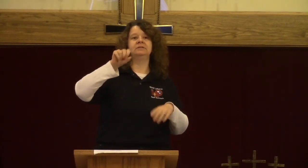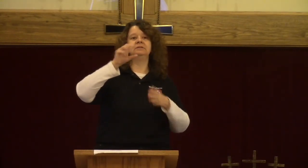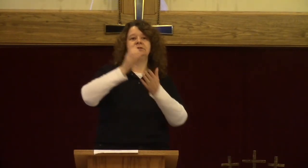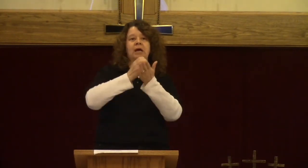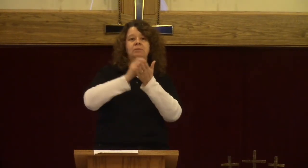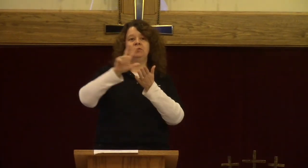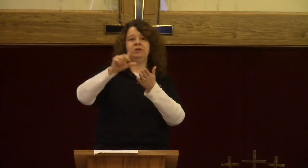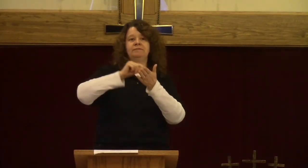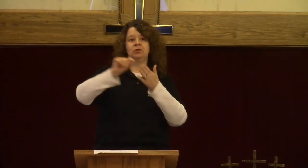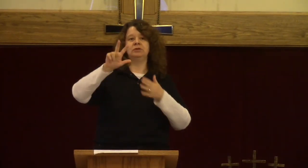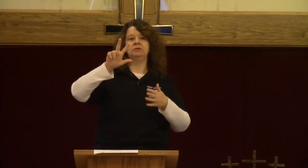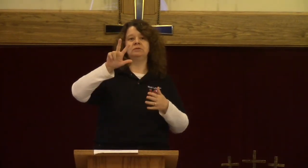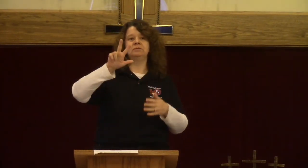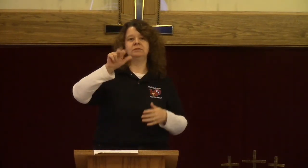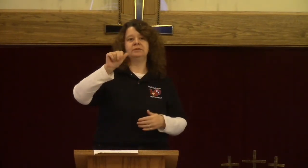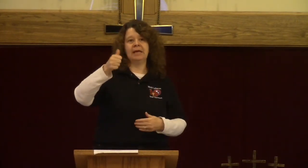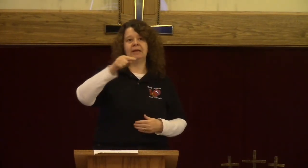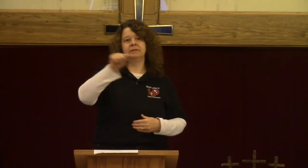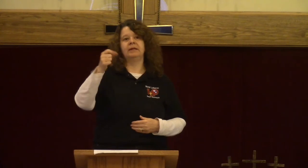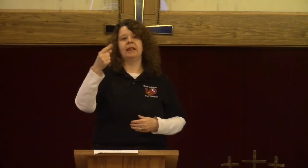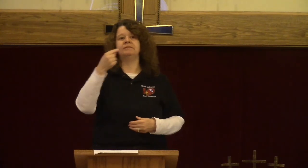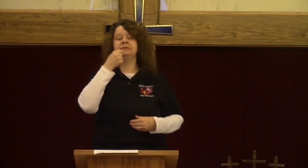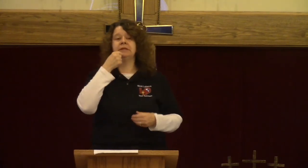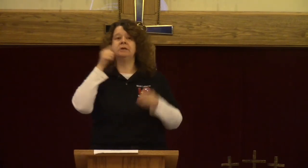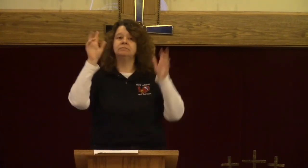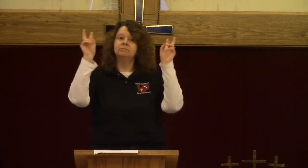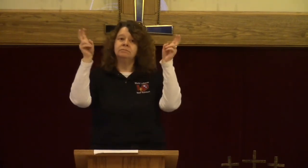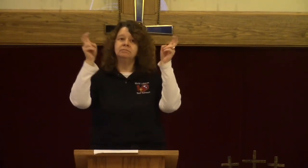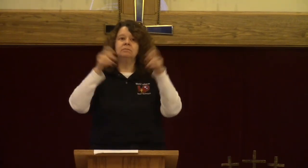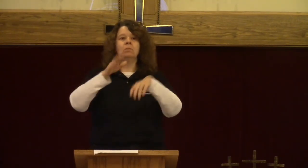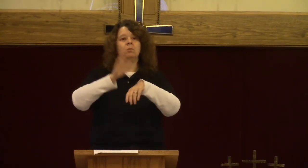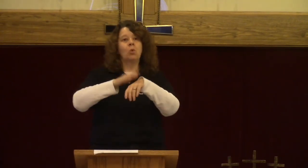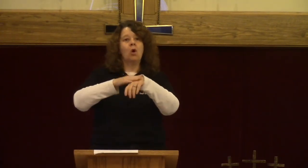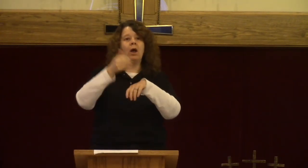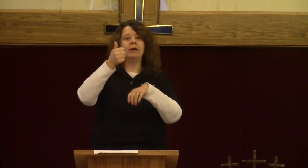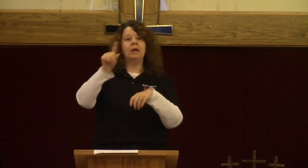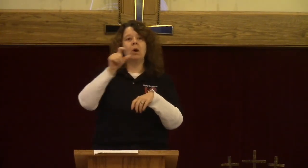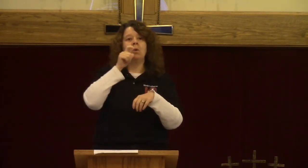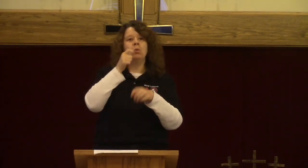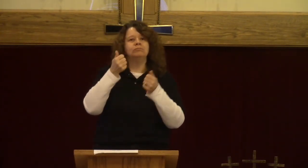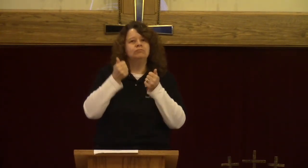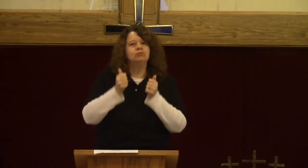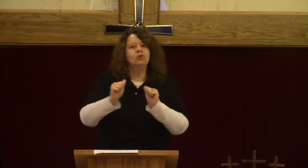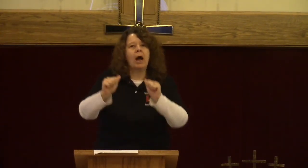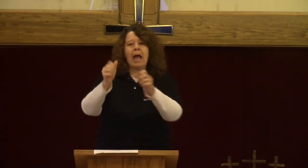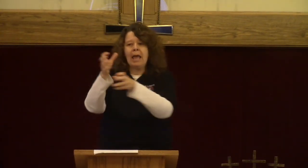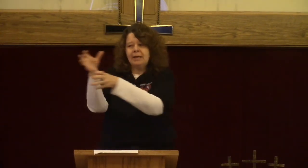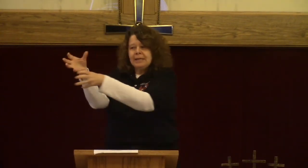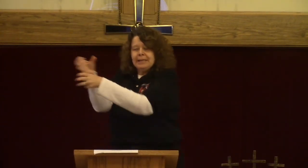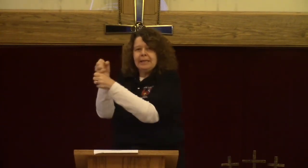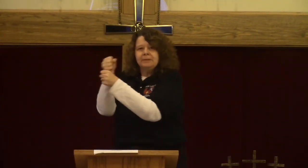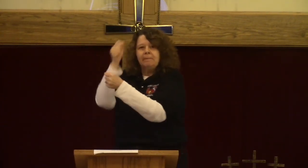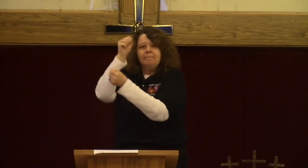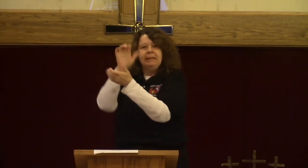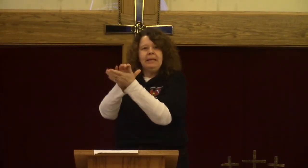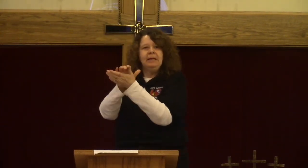I use for that is Titus chapter 3, 10, 11. It says, warn anyone who tries to